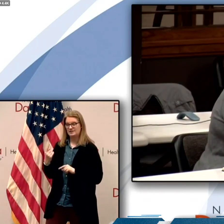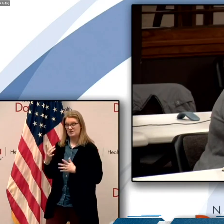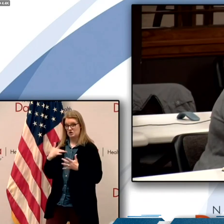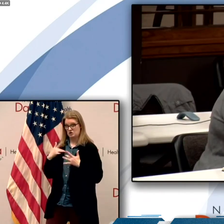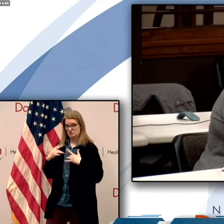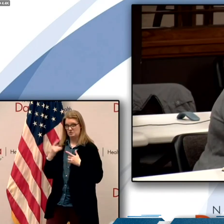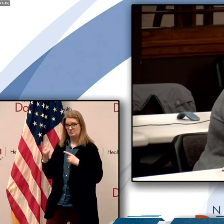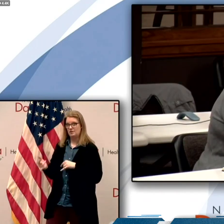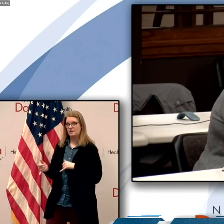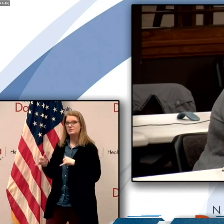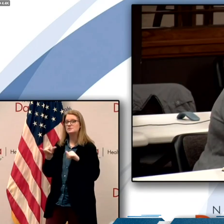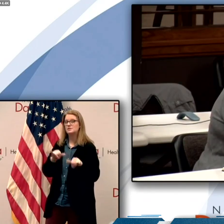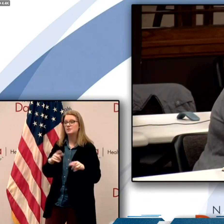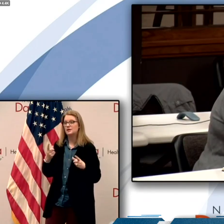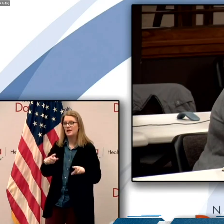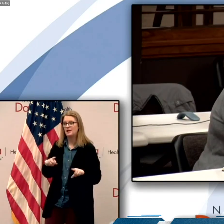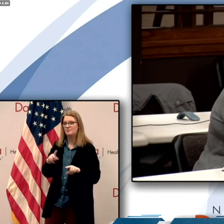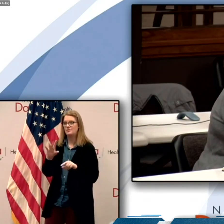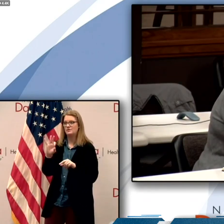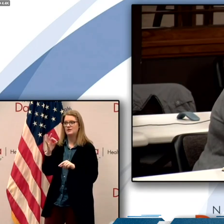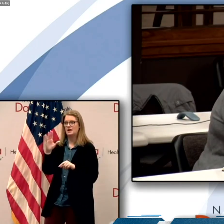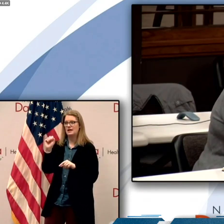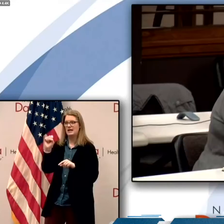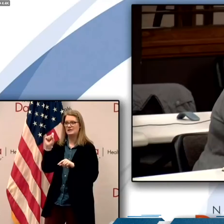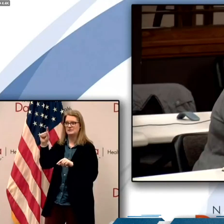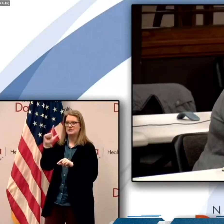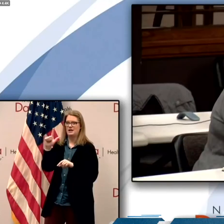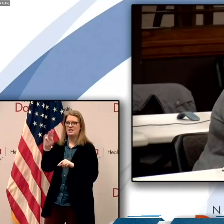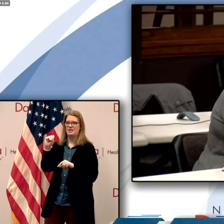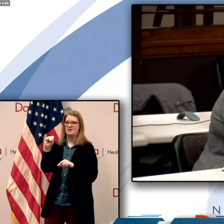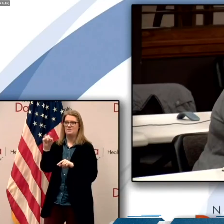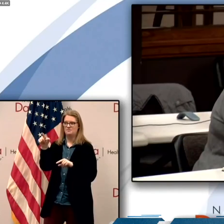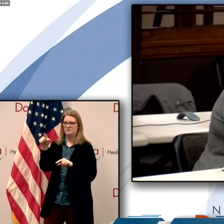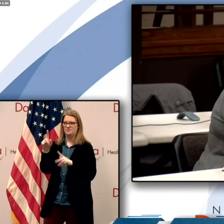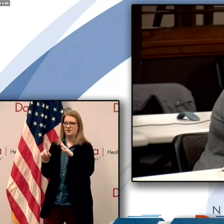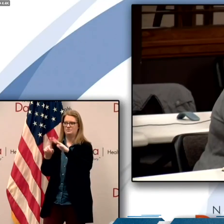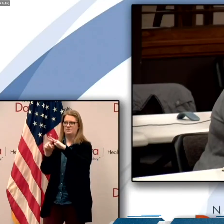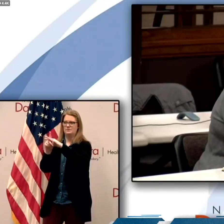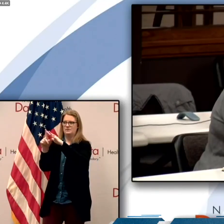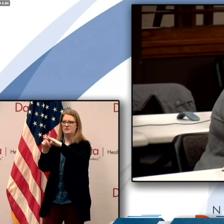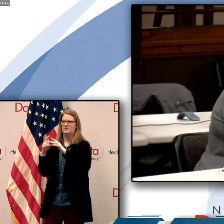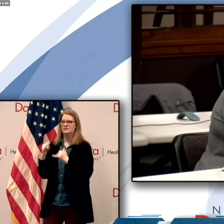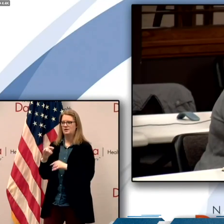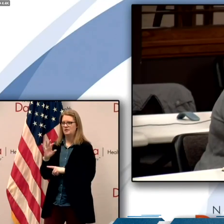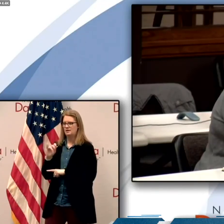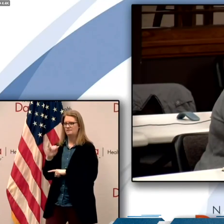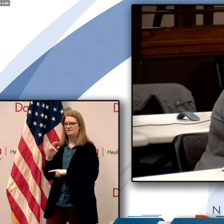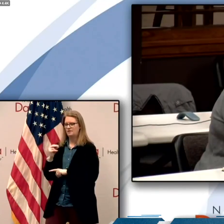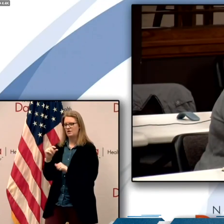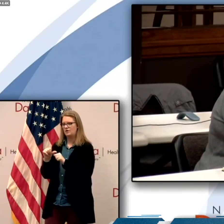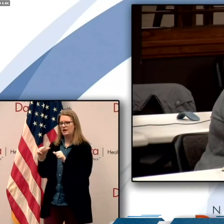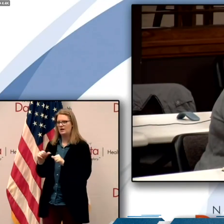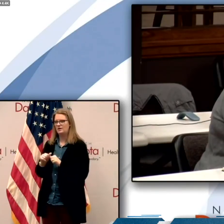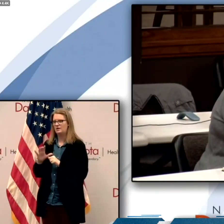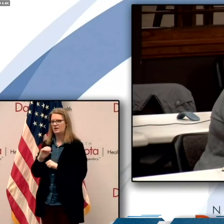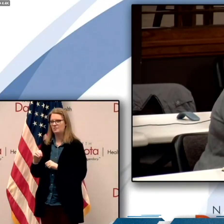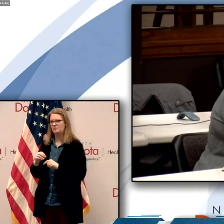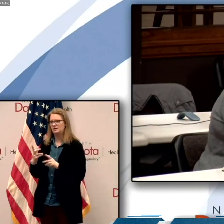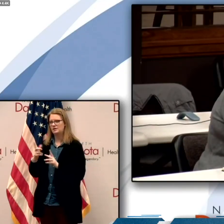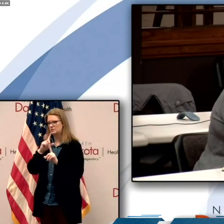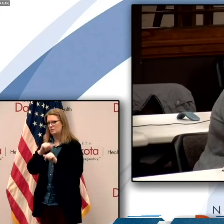be happening here? 9 cases were reported at LM yesterday, and now a Fargo area company is reporting another 9